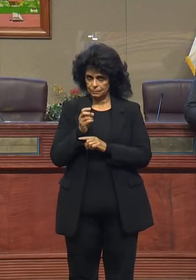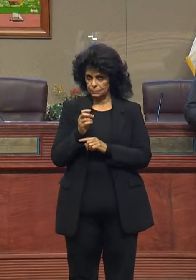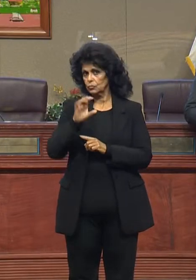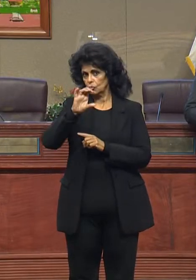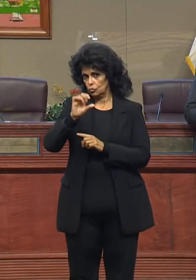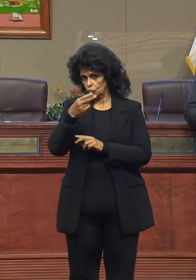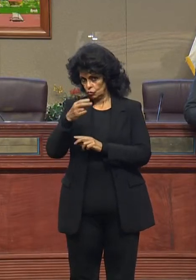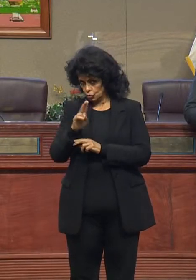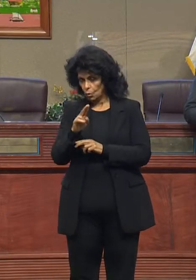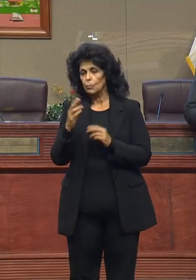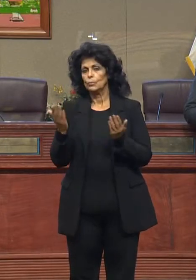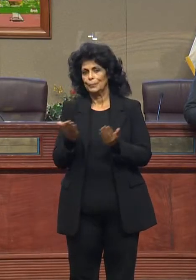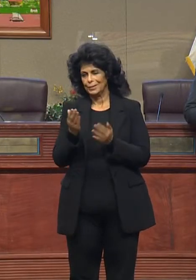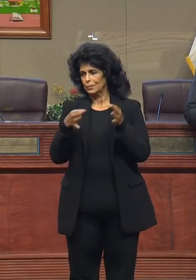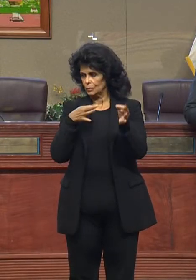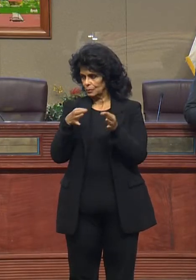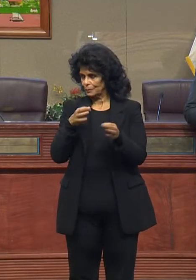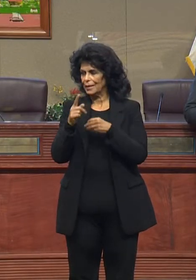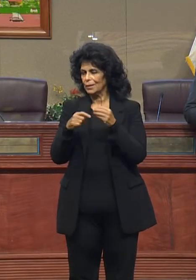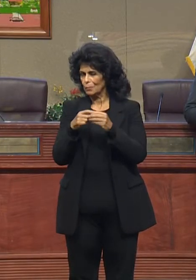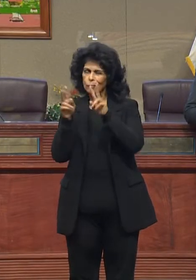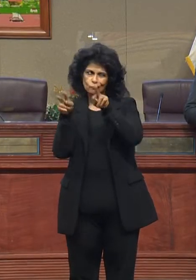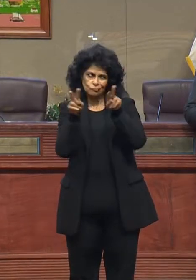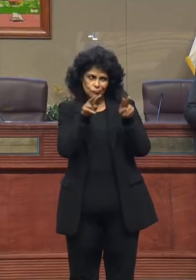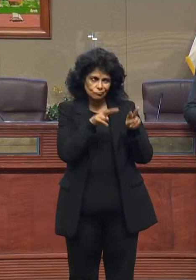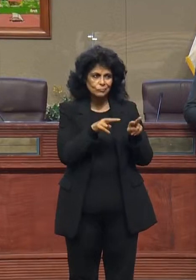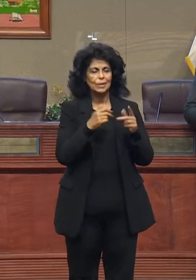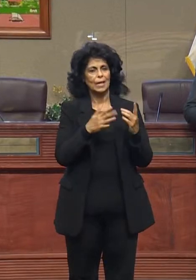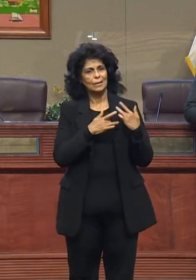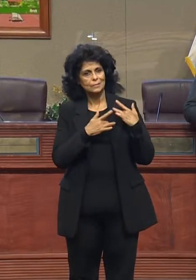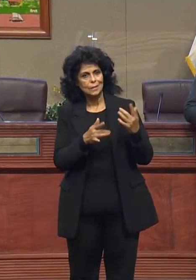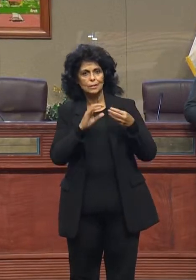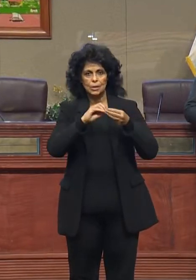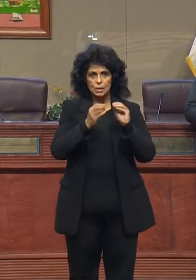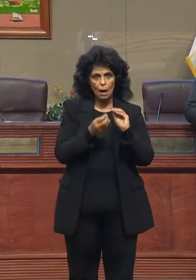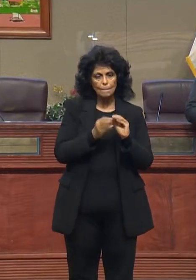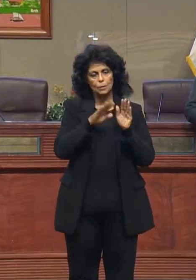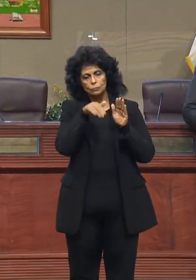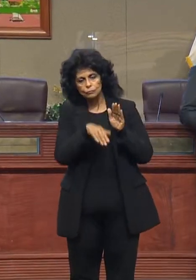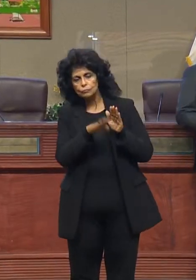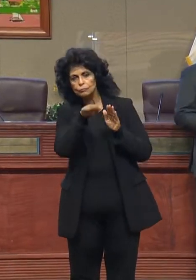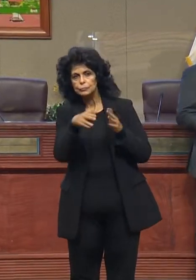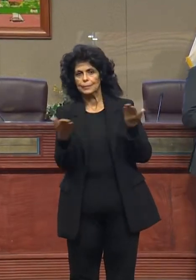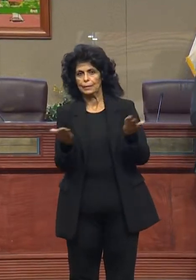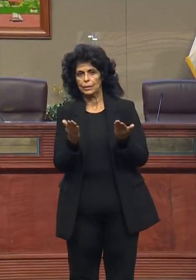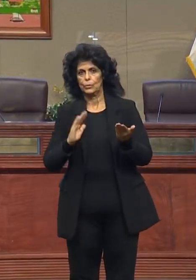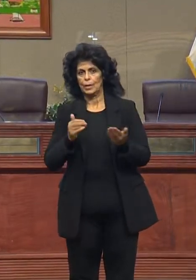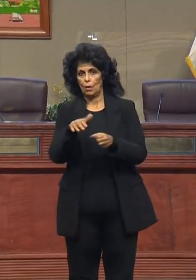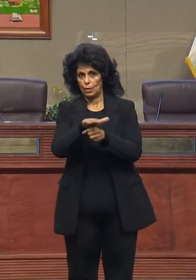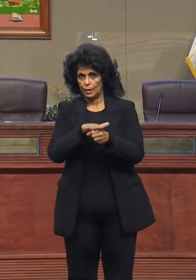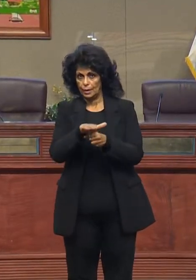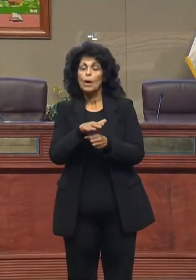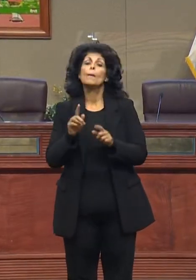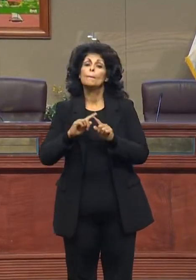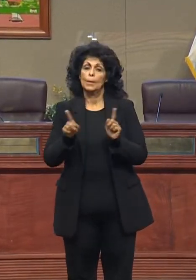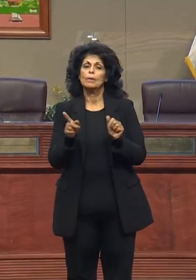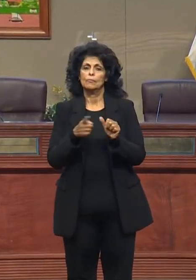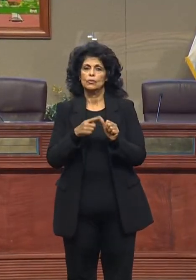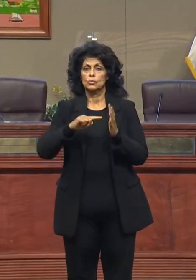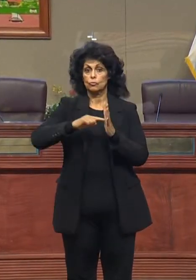variants surveillance and COVID-19 trending in our area. We'll begin with Mayor Demings. Mayor?